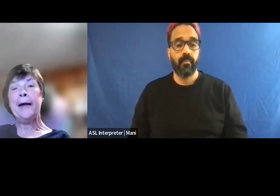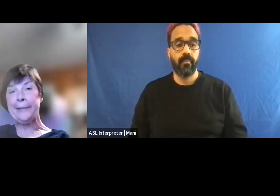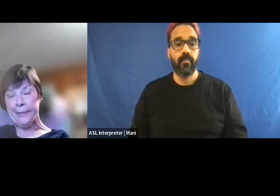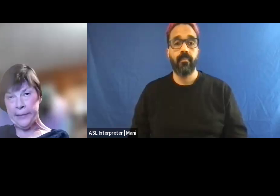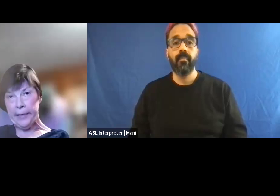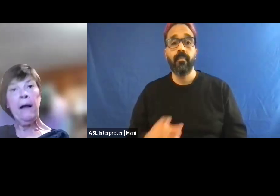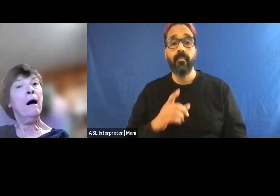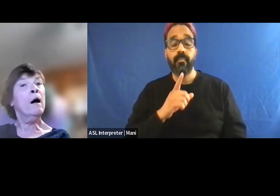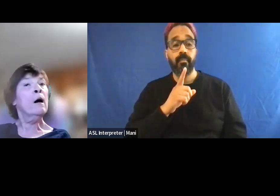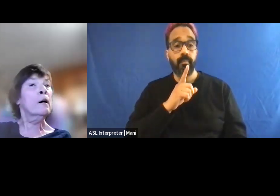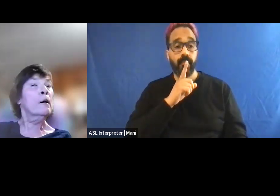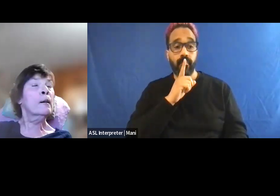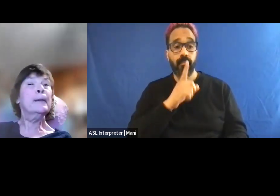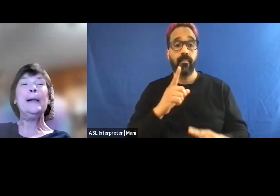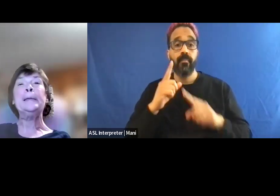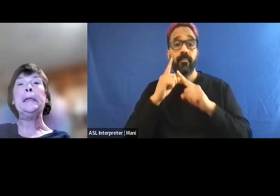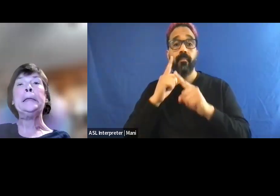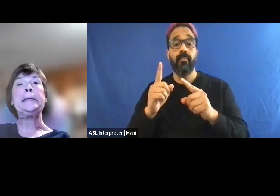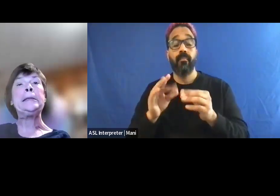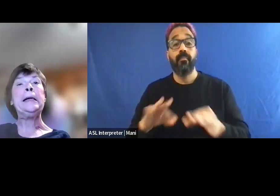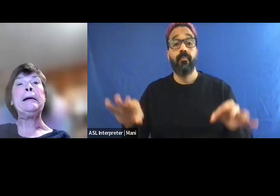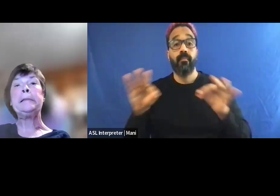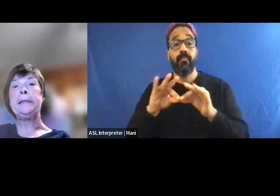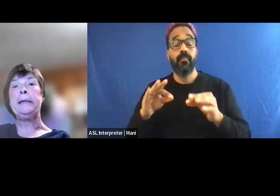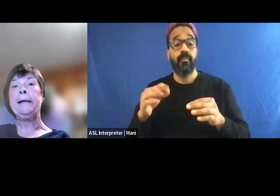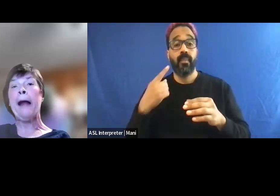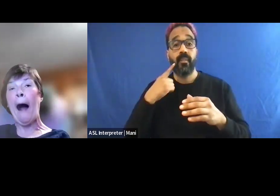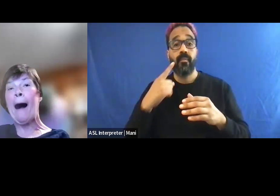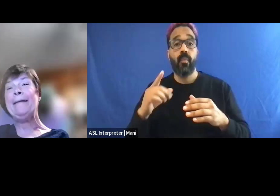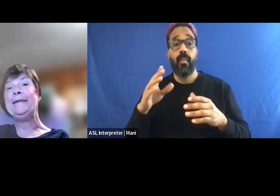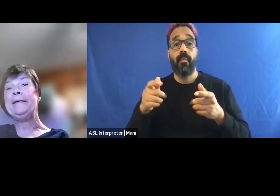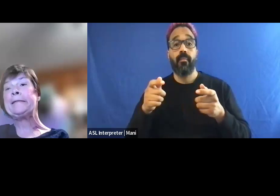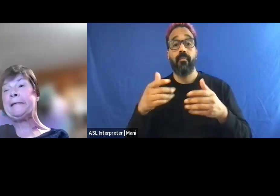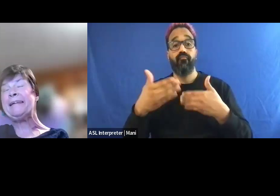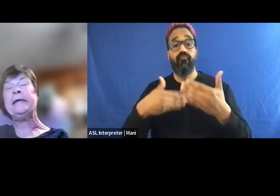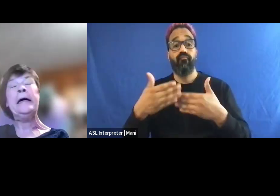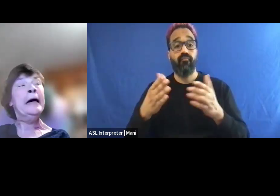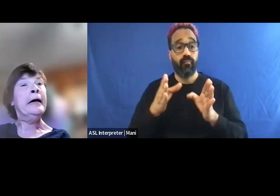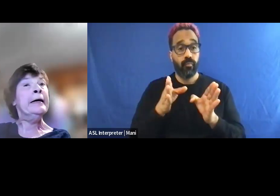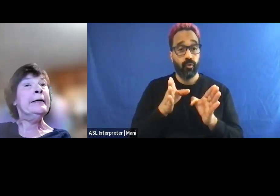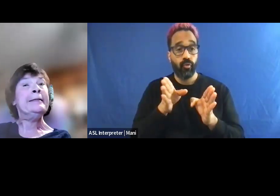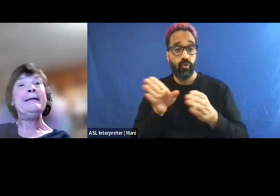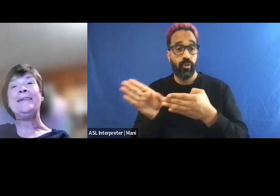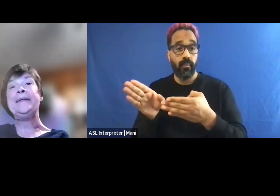in direction. We were still doing other core